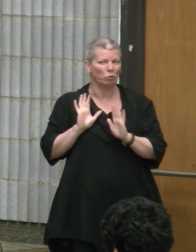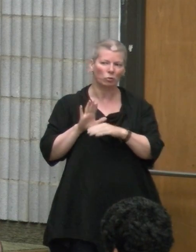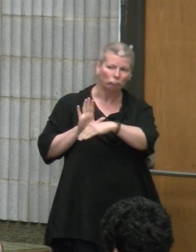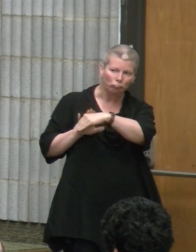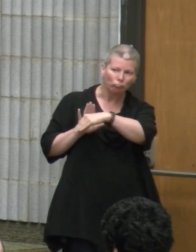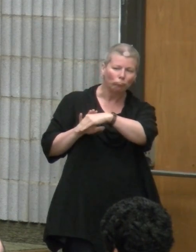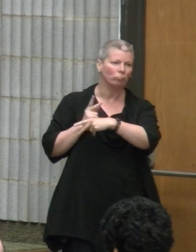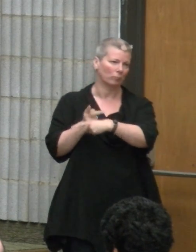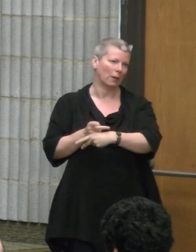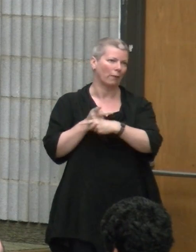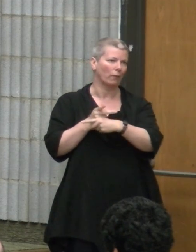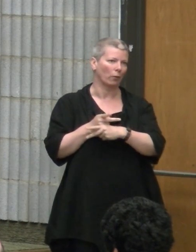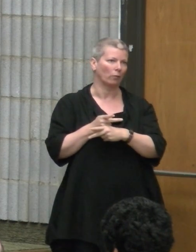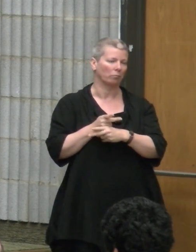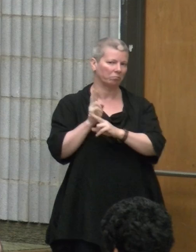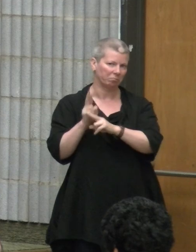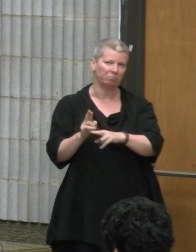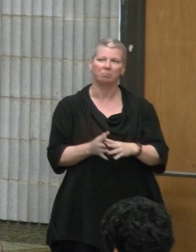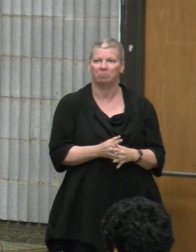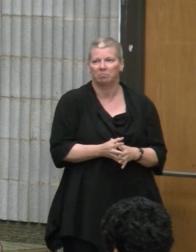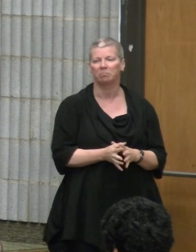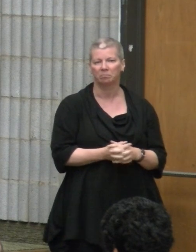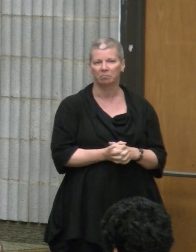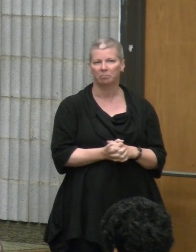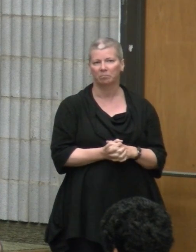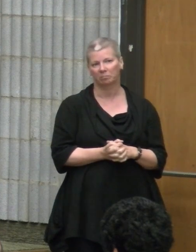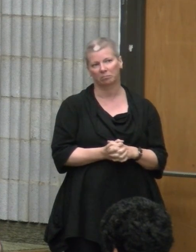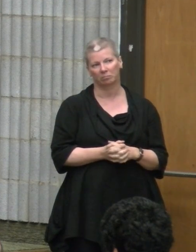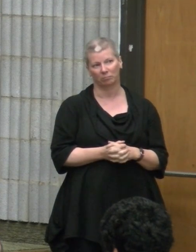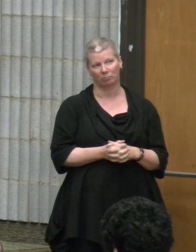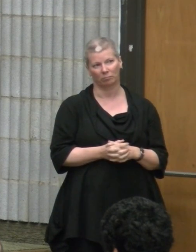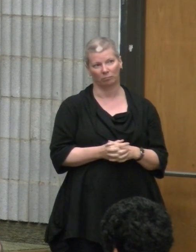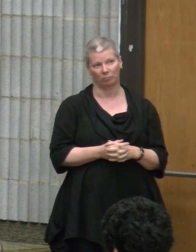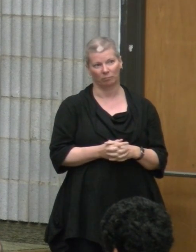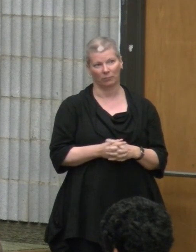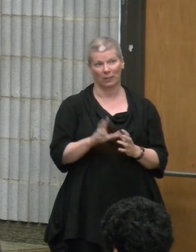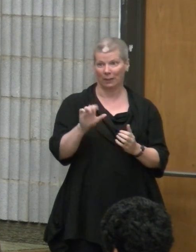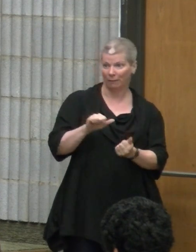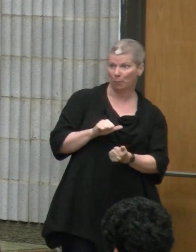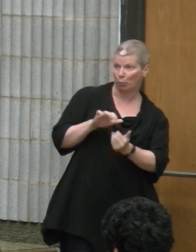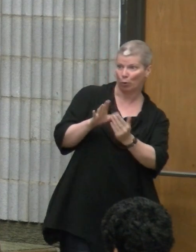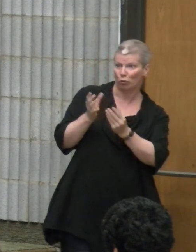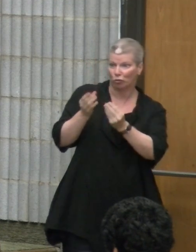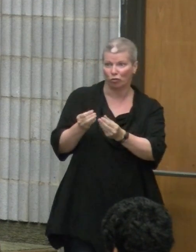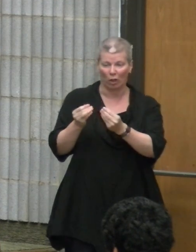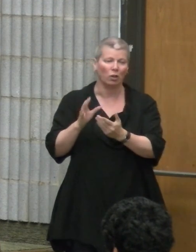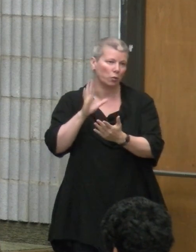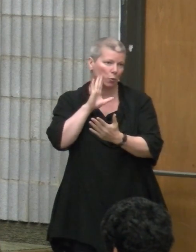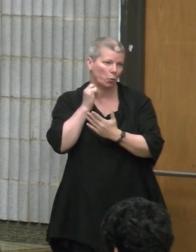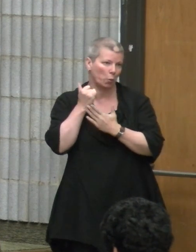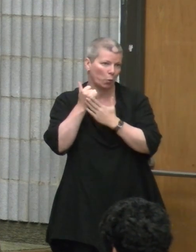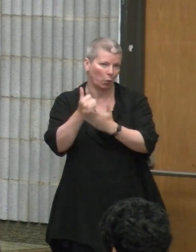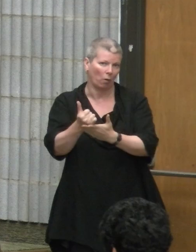said was wrong. Here's how you could maybe try better. And I think it'll just create a better atmosphere for everyone here.